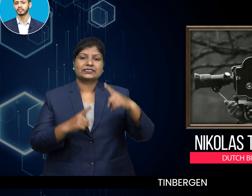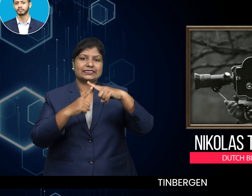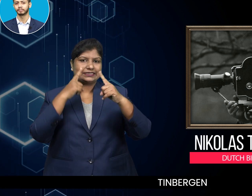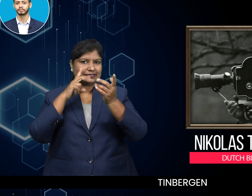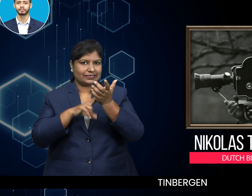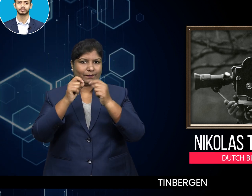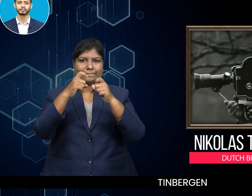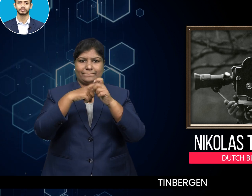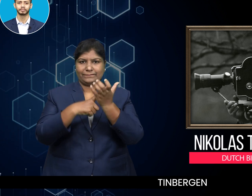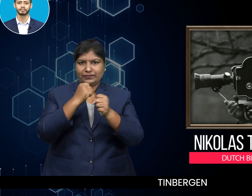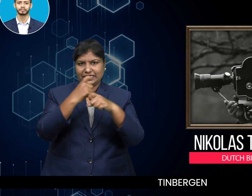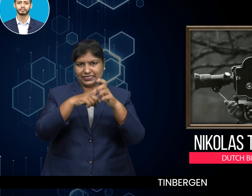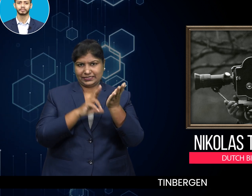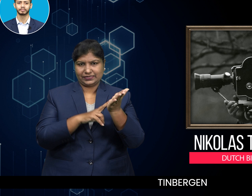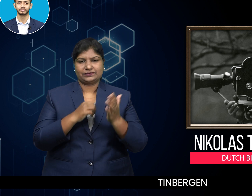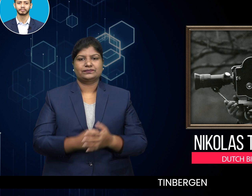Tinbergen